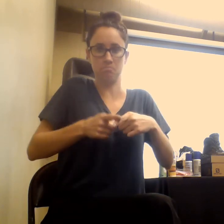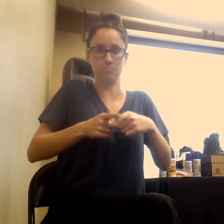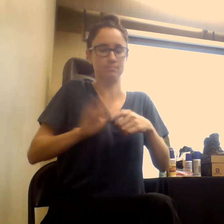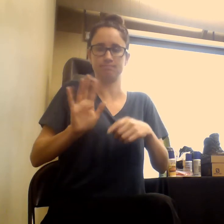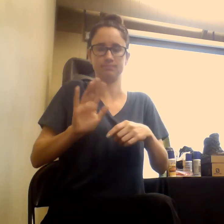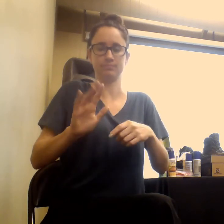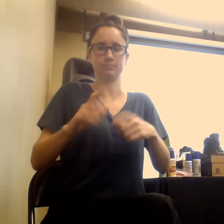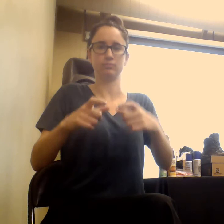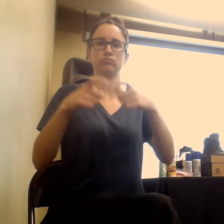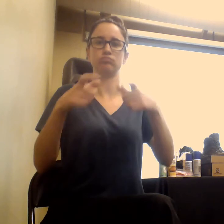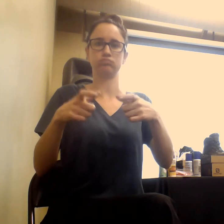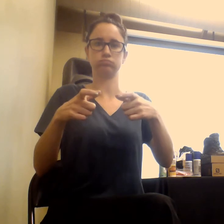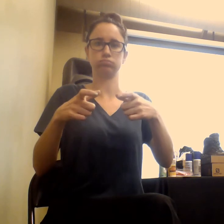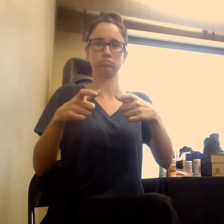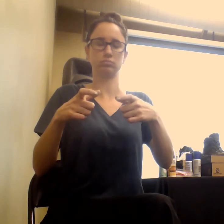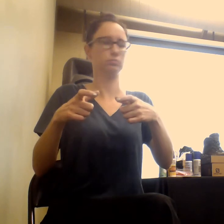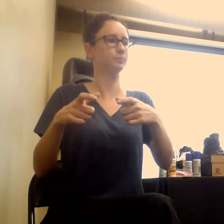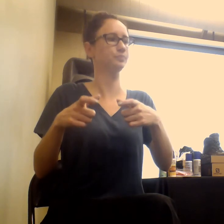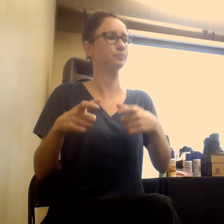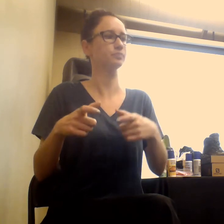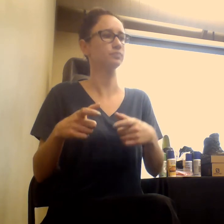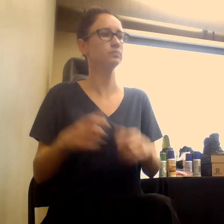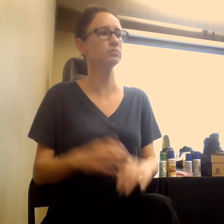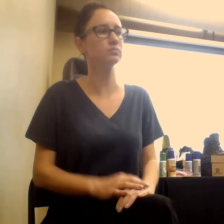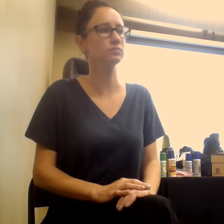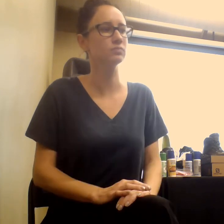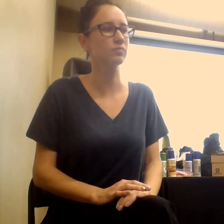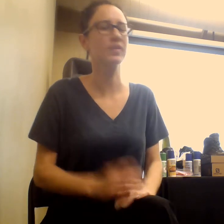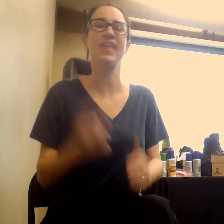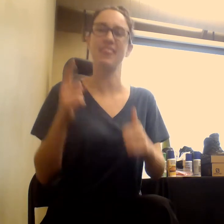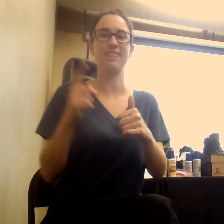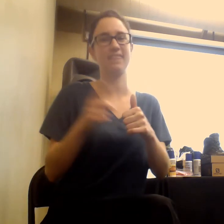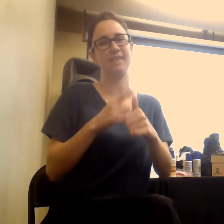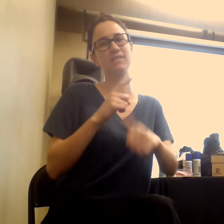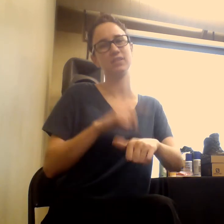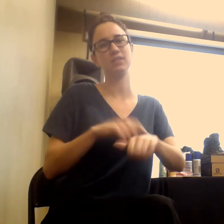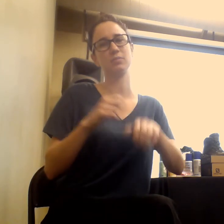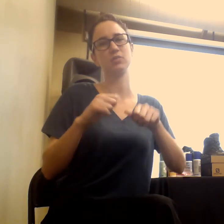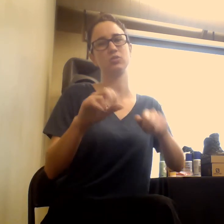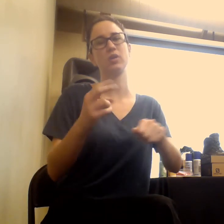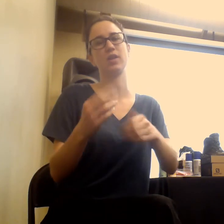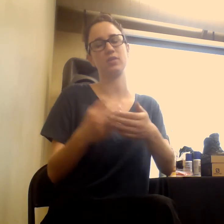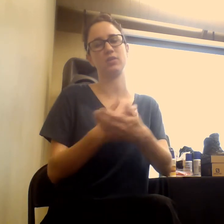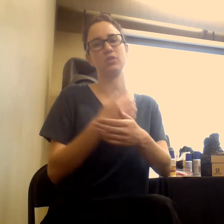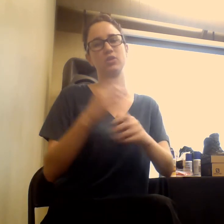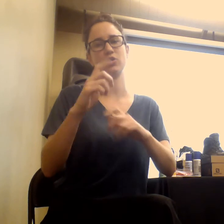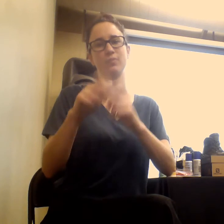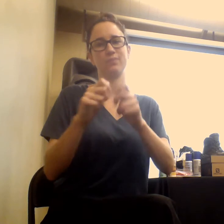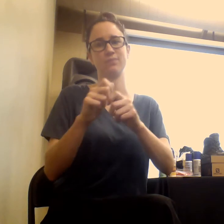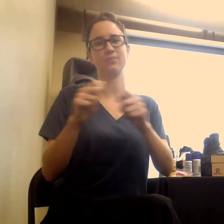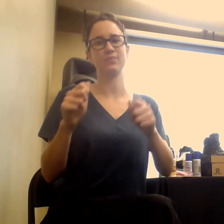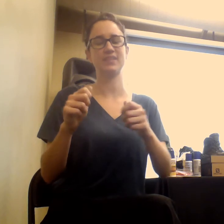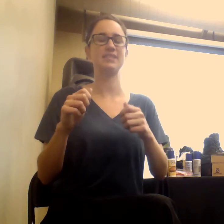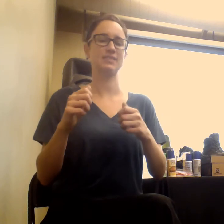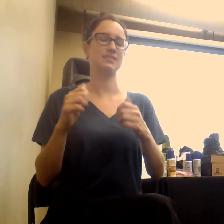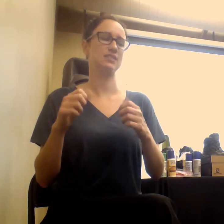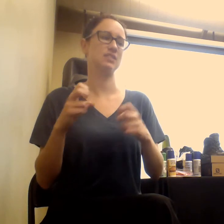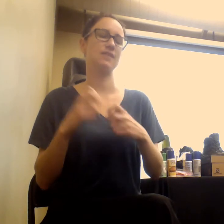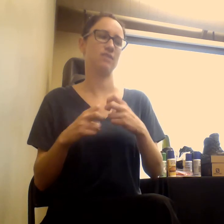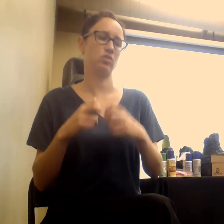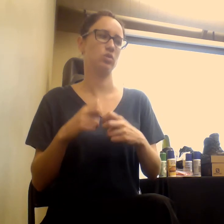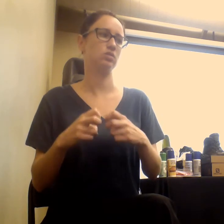I guess that's a little difficult the first time you do that. It's difficult to get the shoelaces in. Okay. Okay,